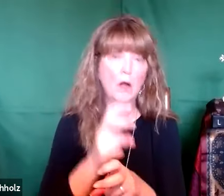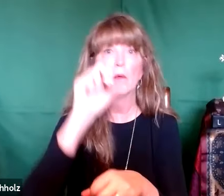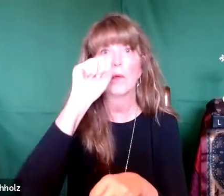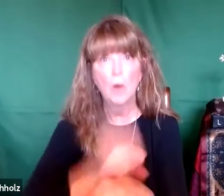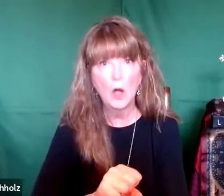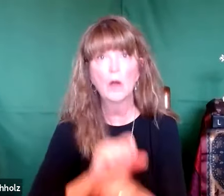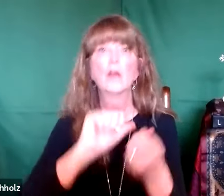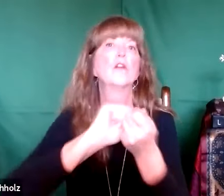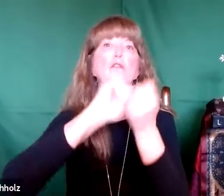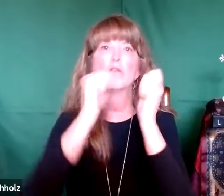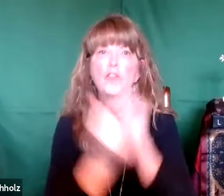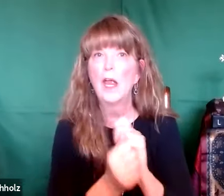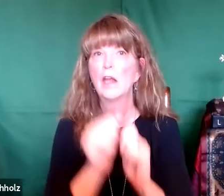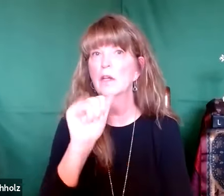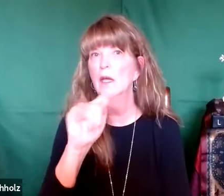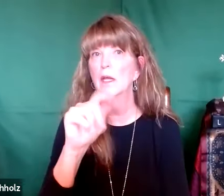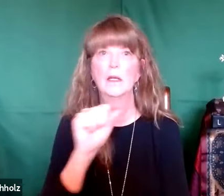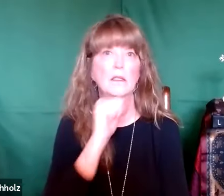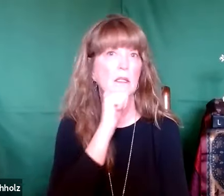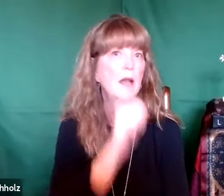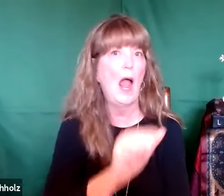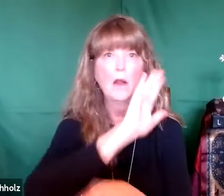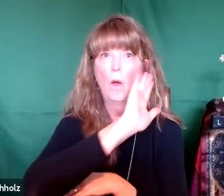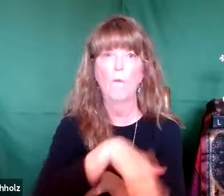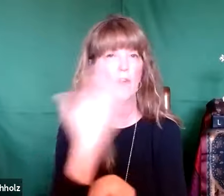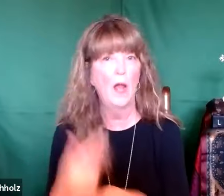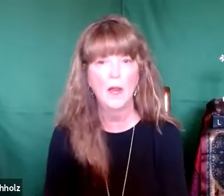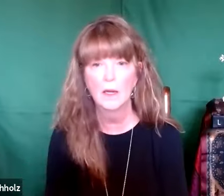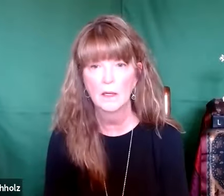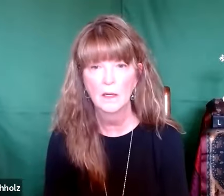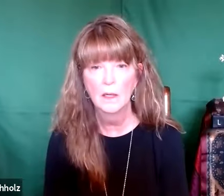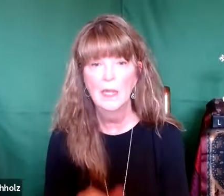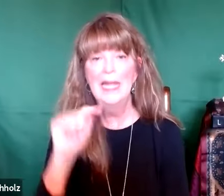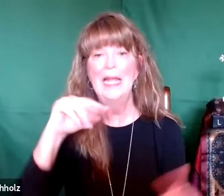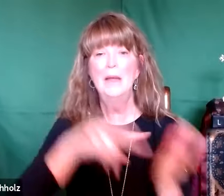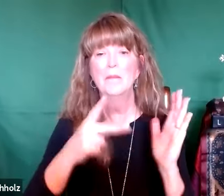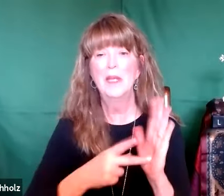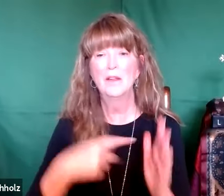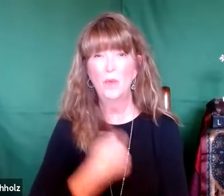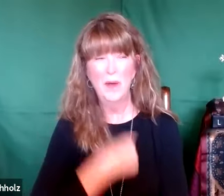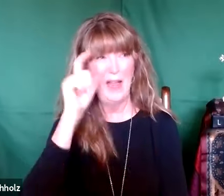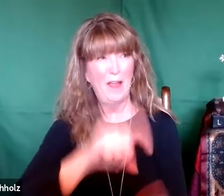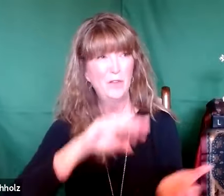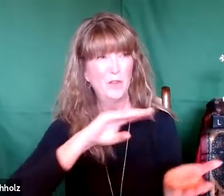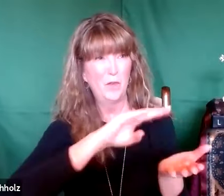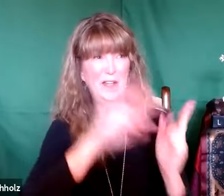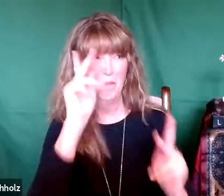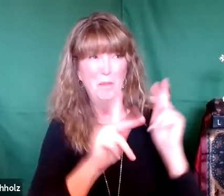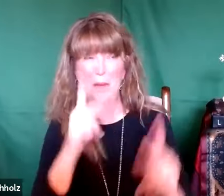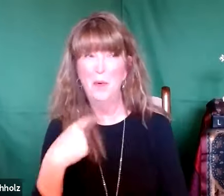It means we have to do the really hard work of change. And it is not an overnight process.